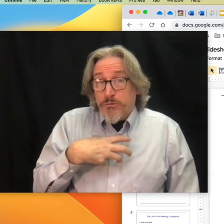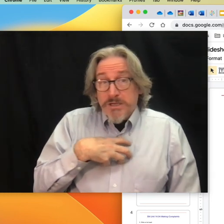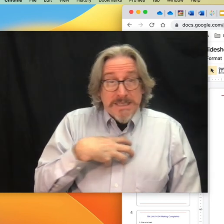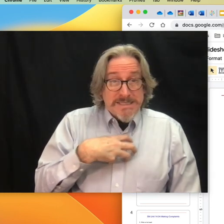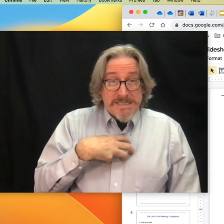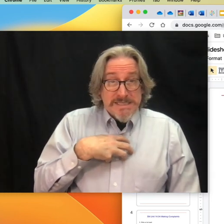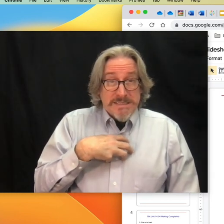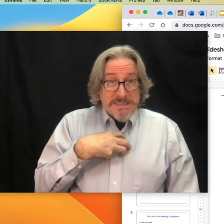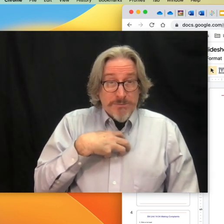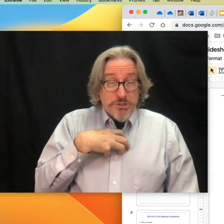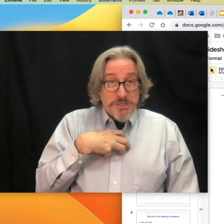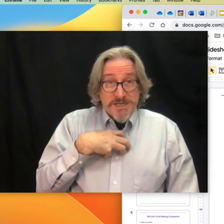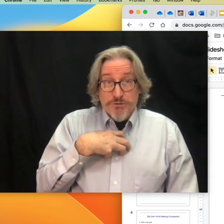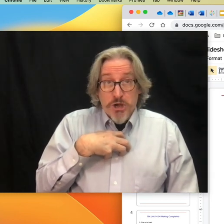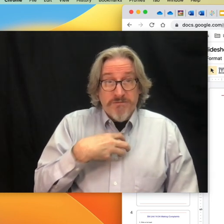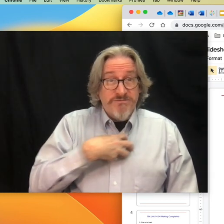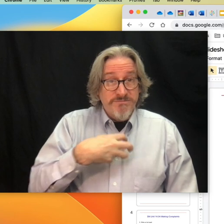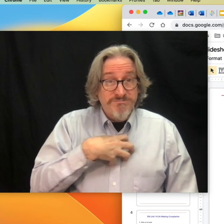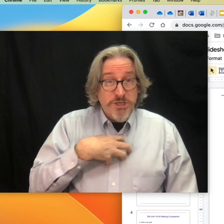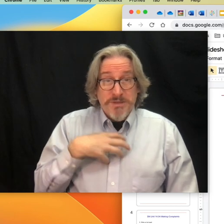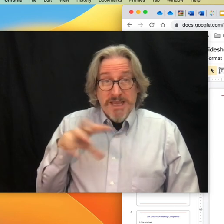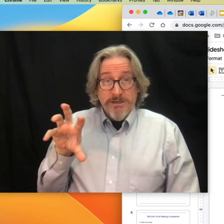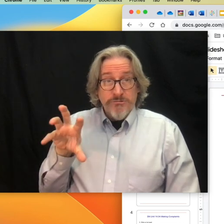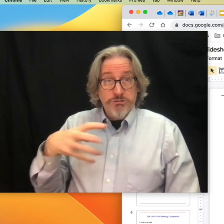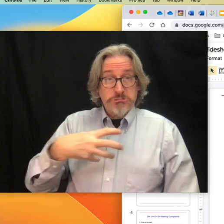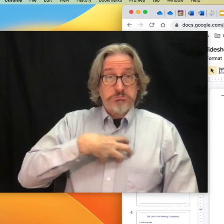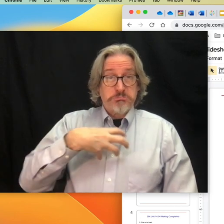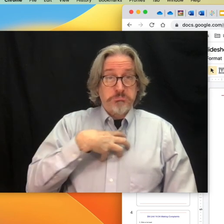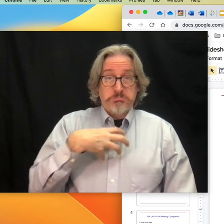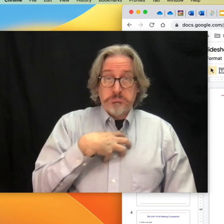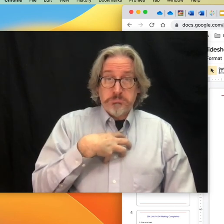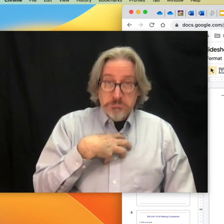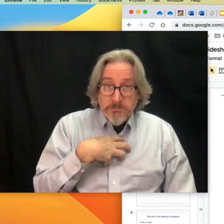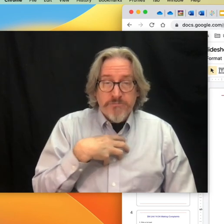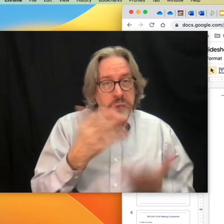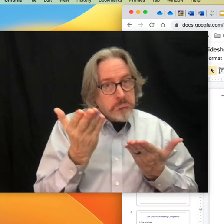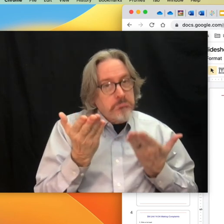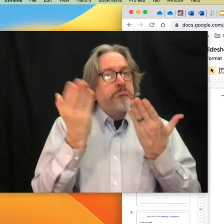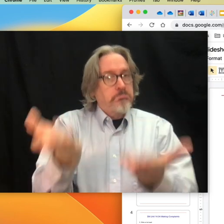Now, I know, realize this is similar to the sign for cough, complain,